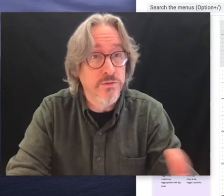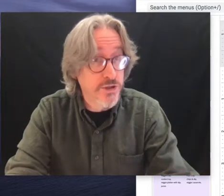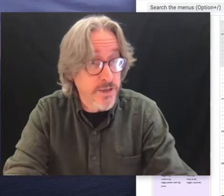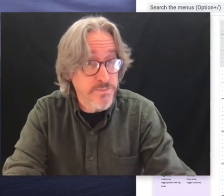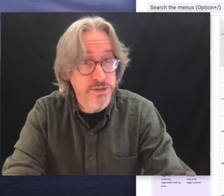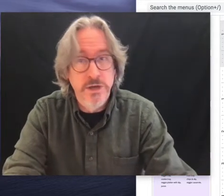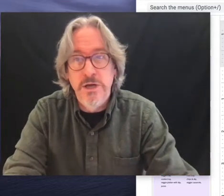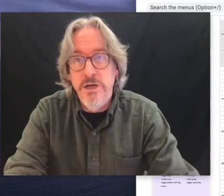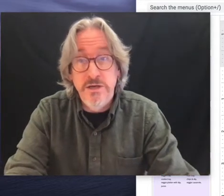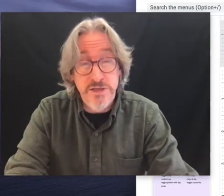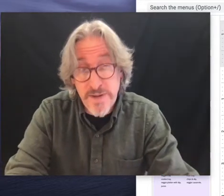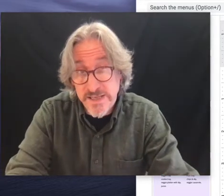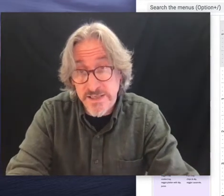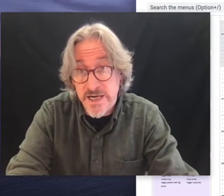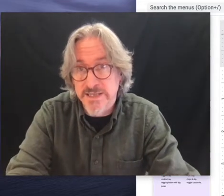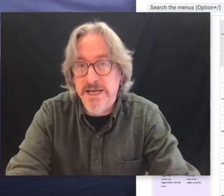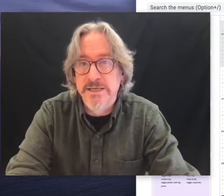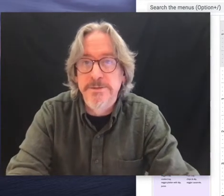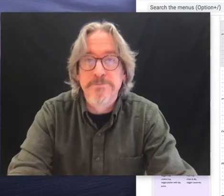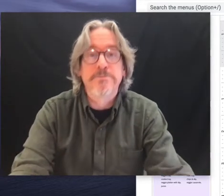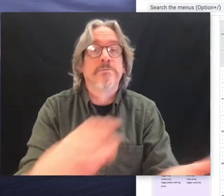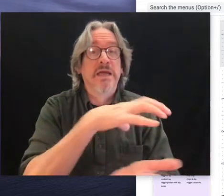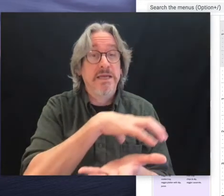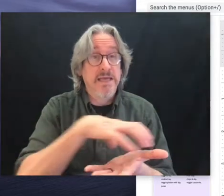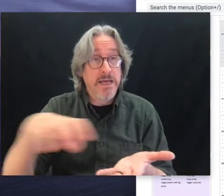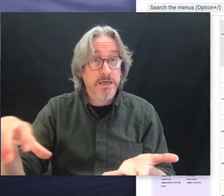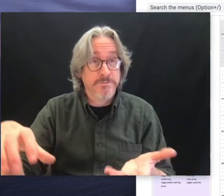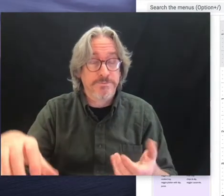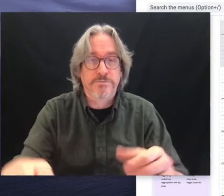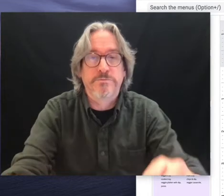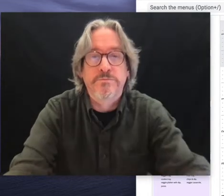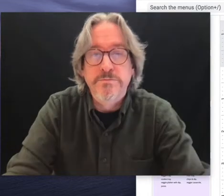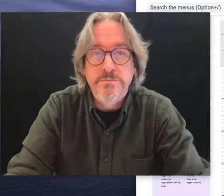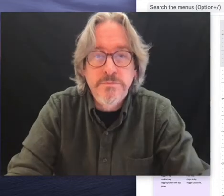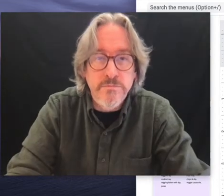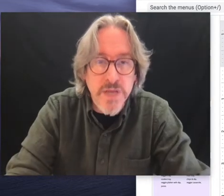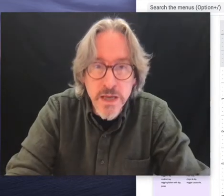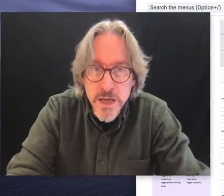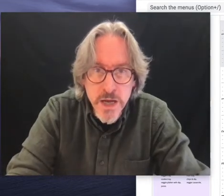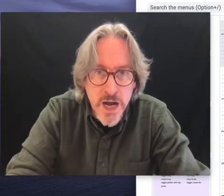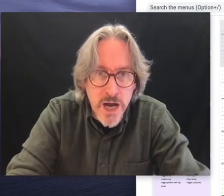potato chips. Depends on context. Cake.